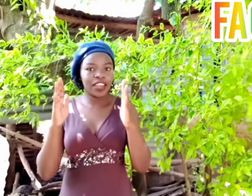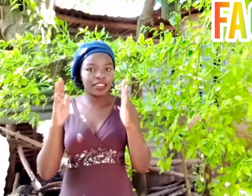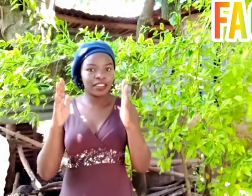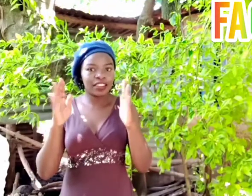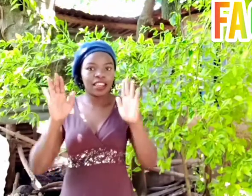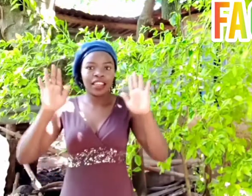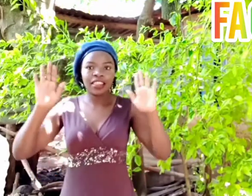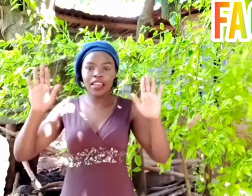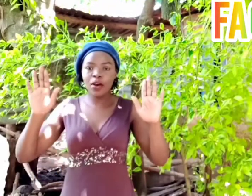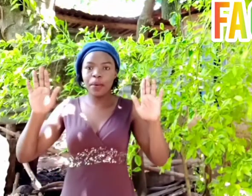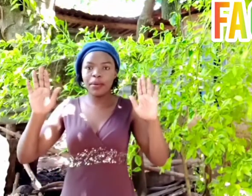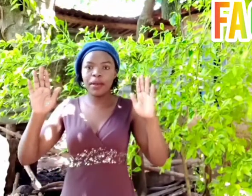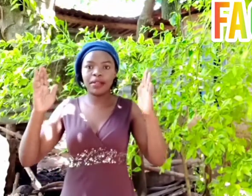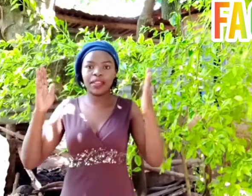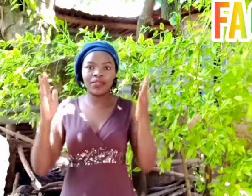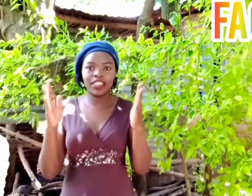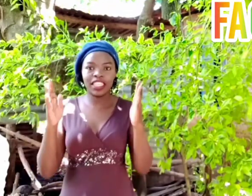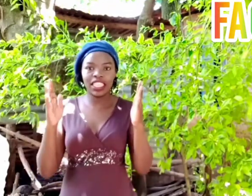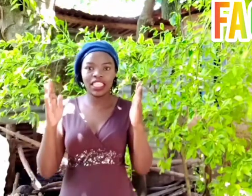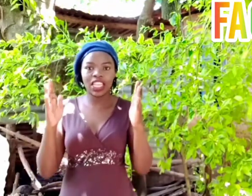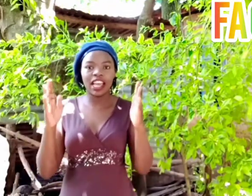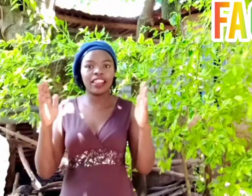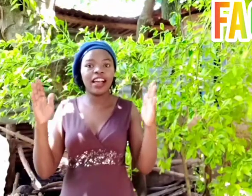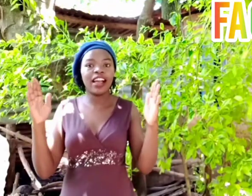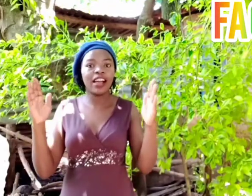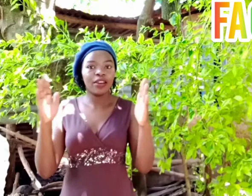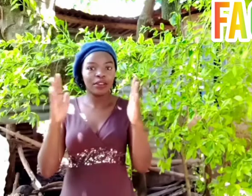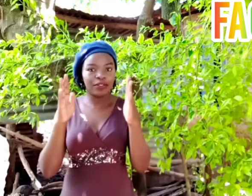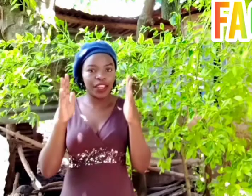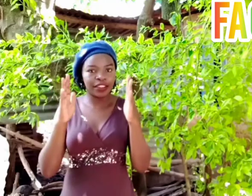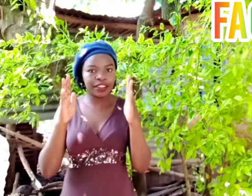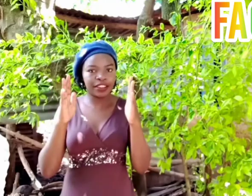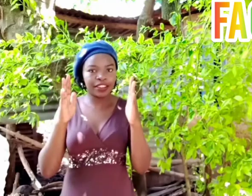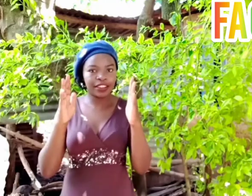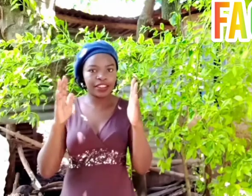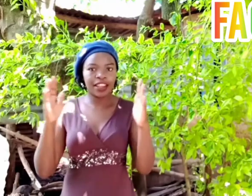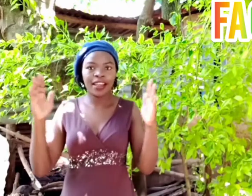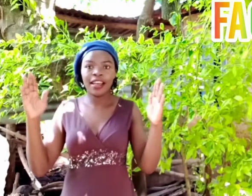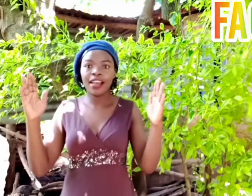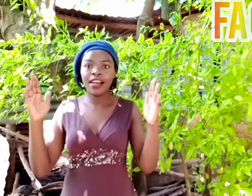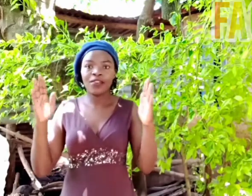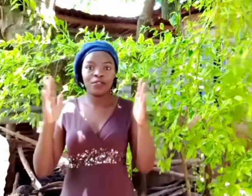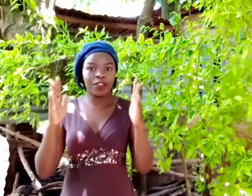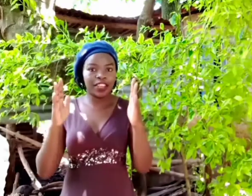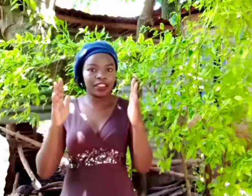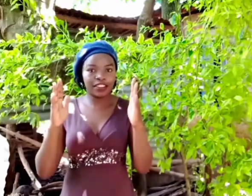Face. The open palms are facing each other. Face. Face.